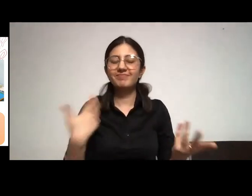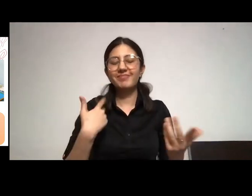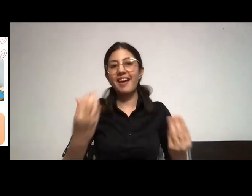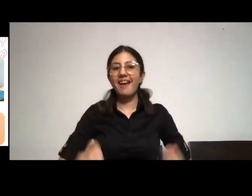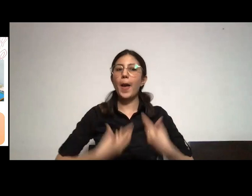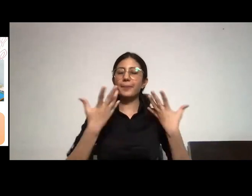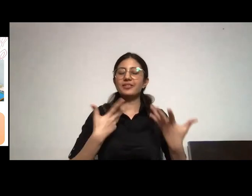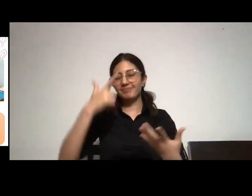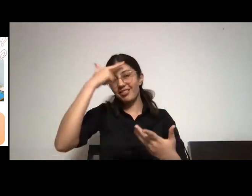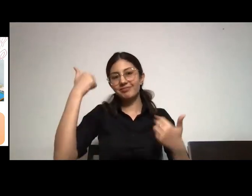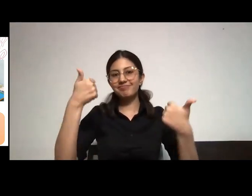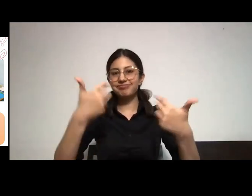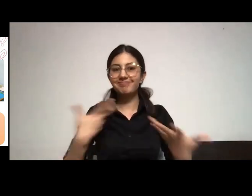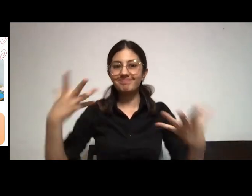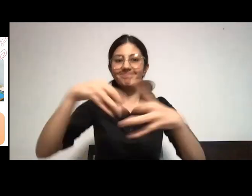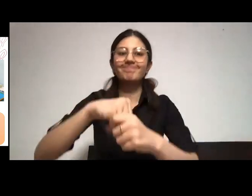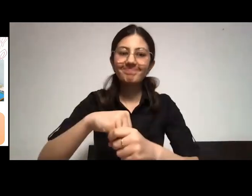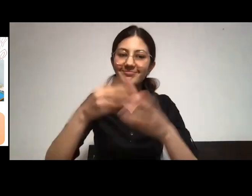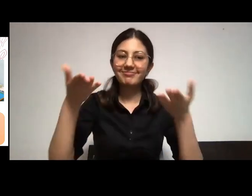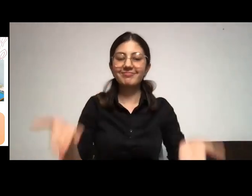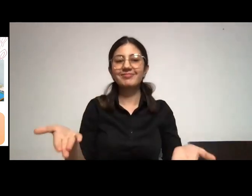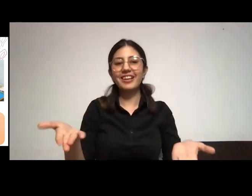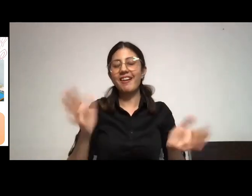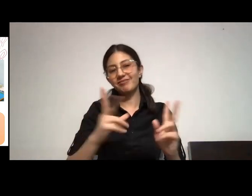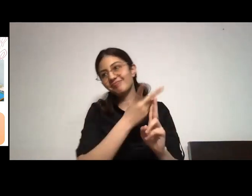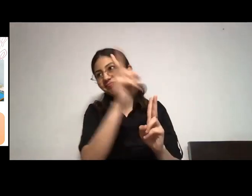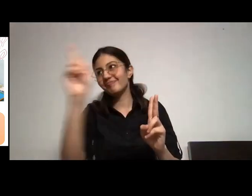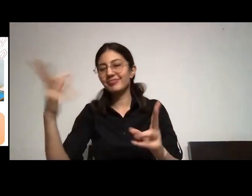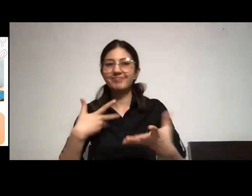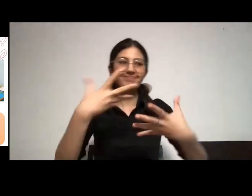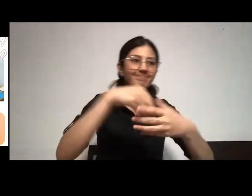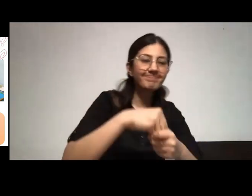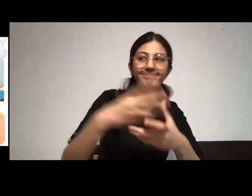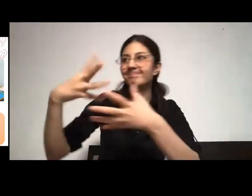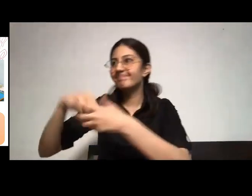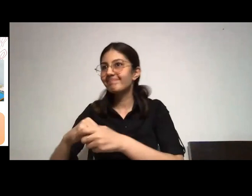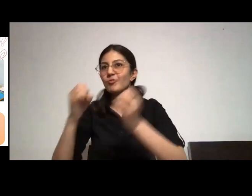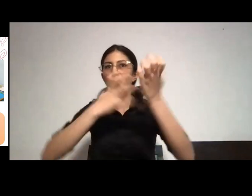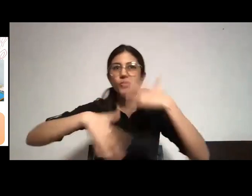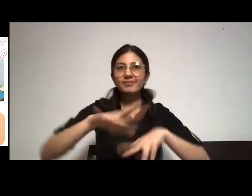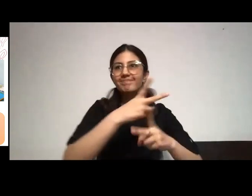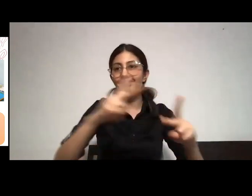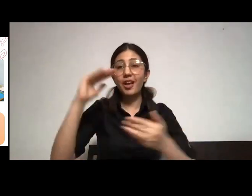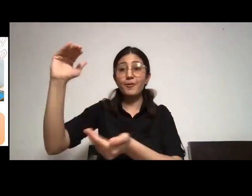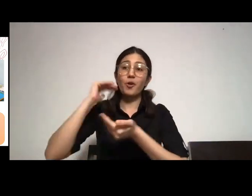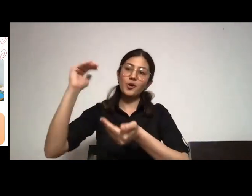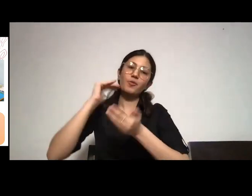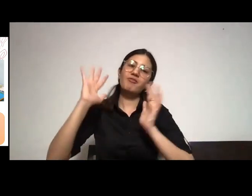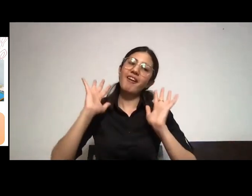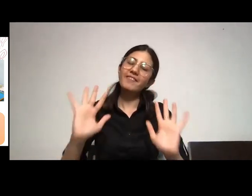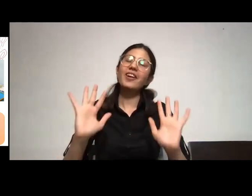many such prestigious platforms and recipient of different awards, and all thanks